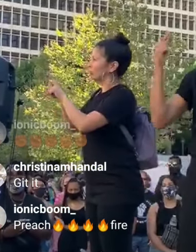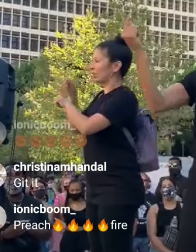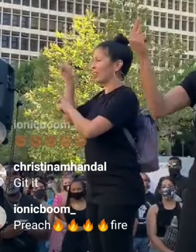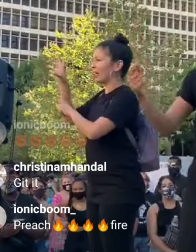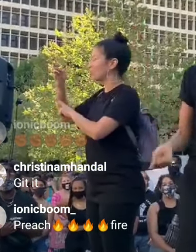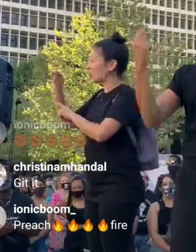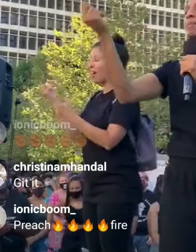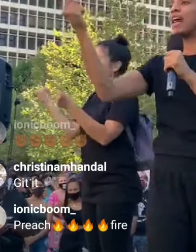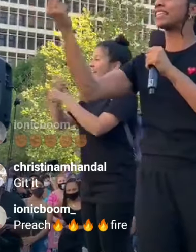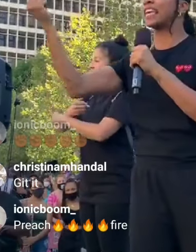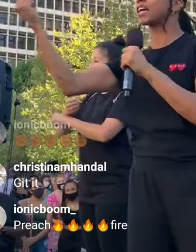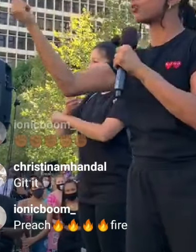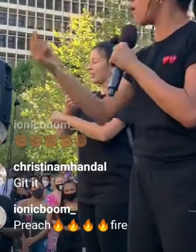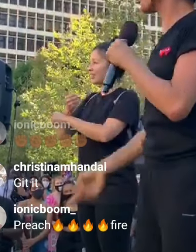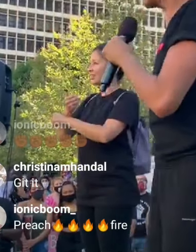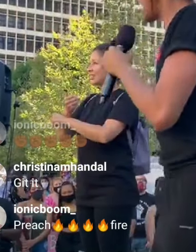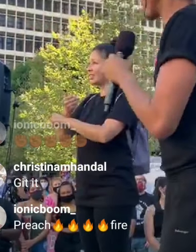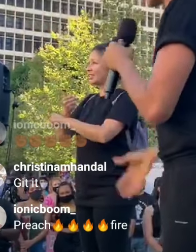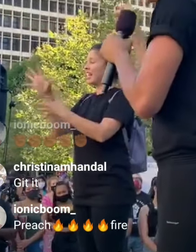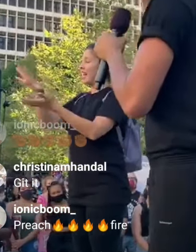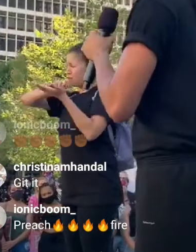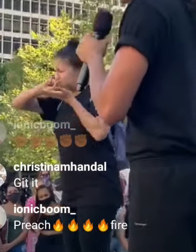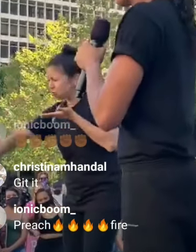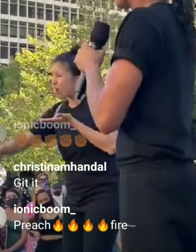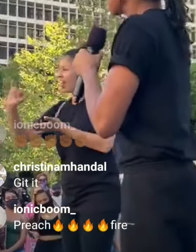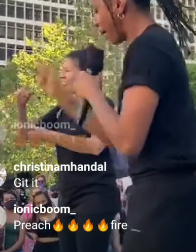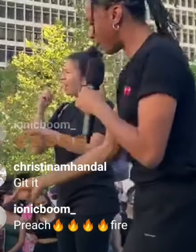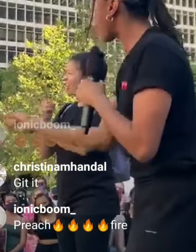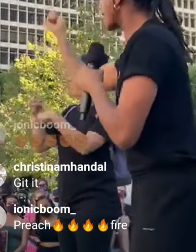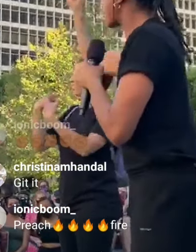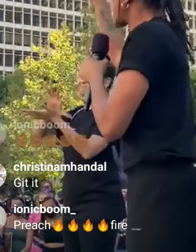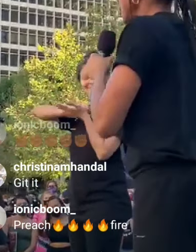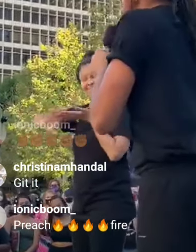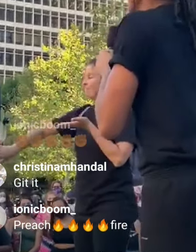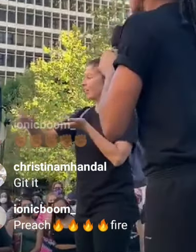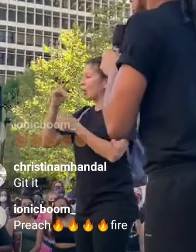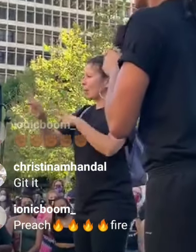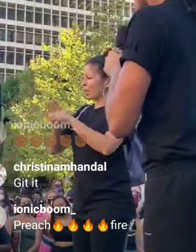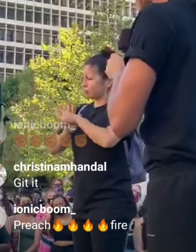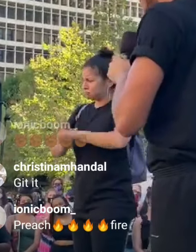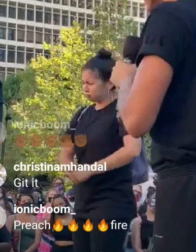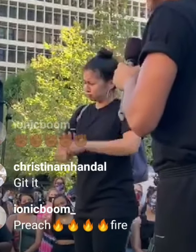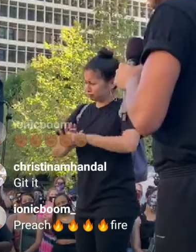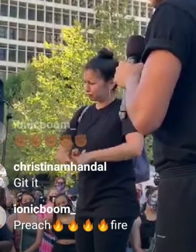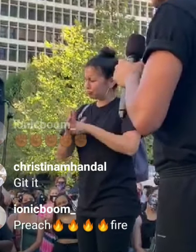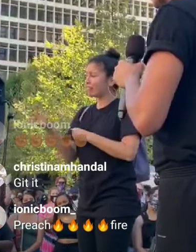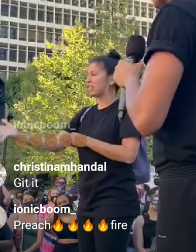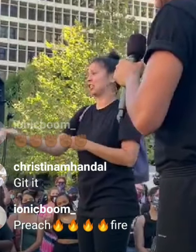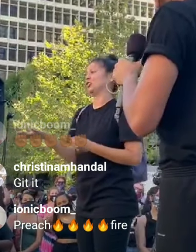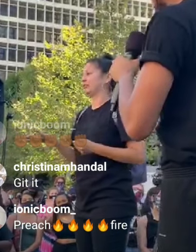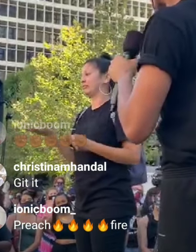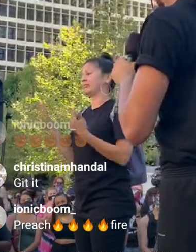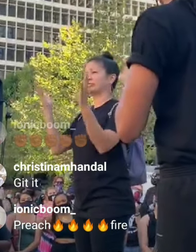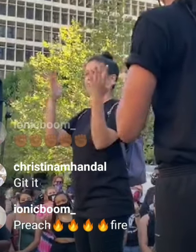meaningful. And there is no work that is more holy. You are, and you have become,